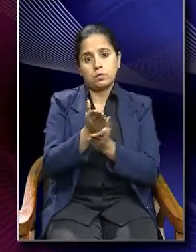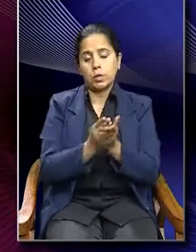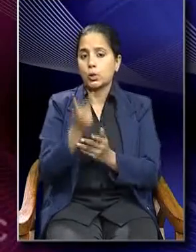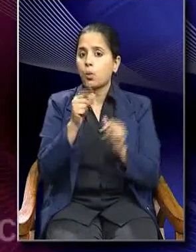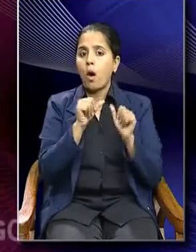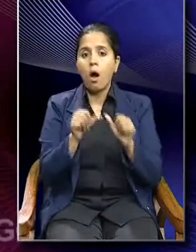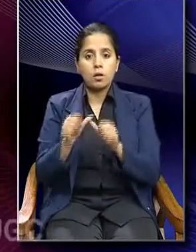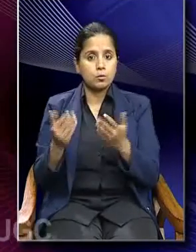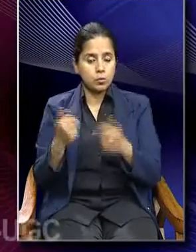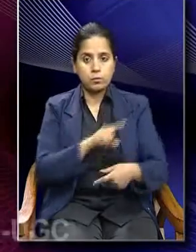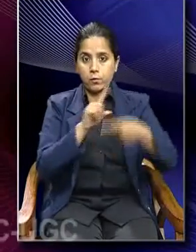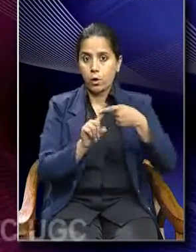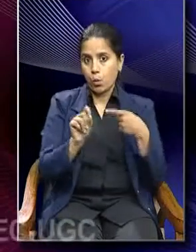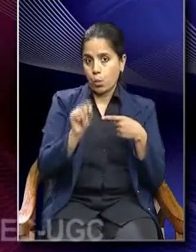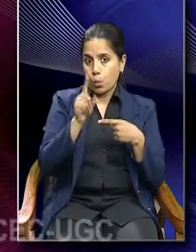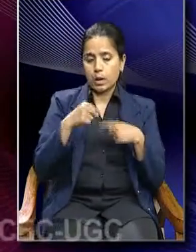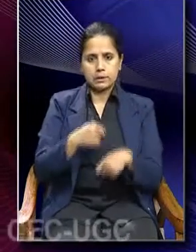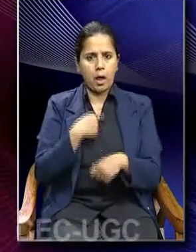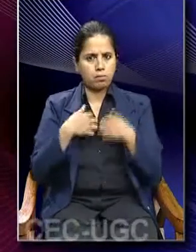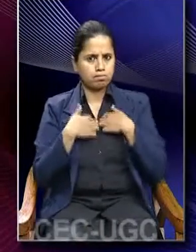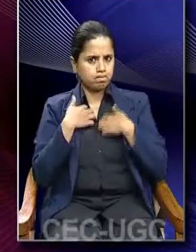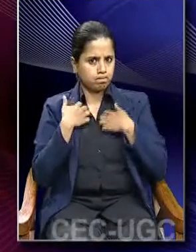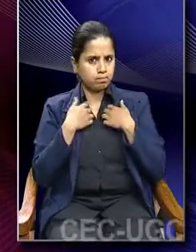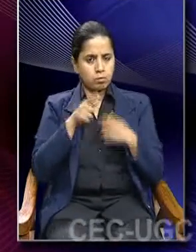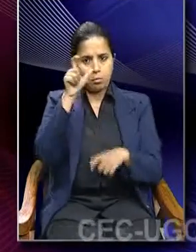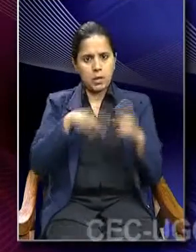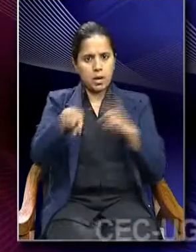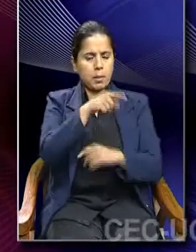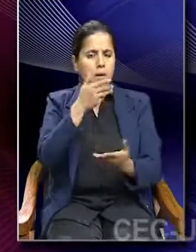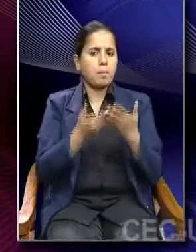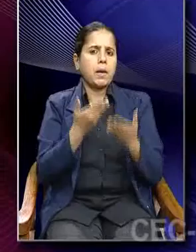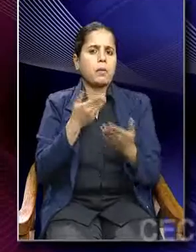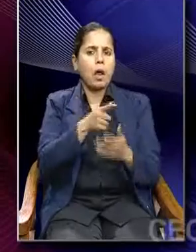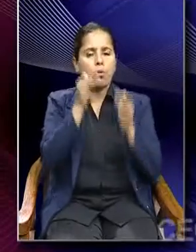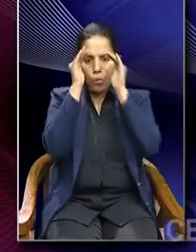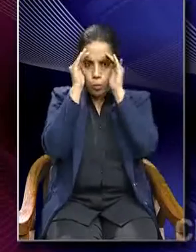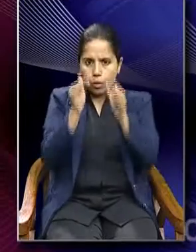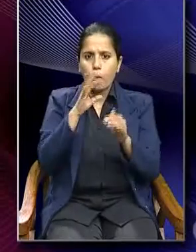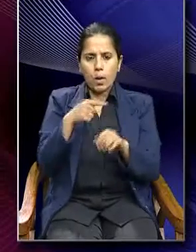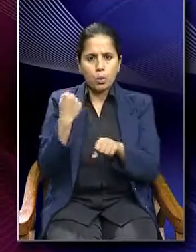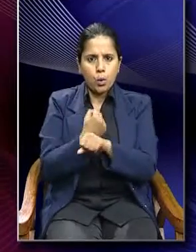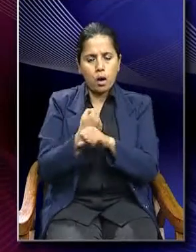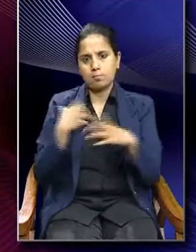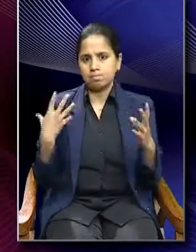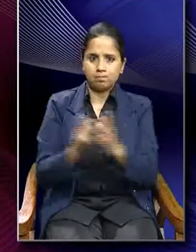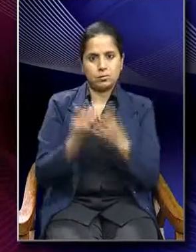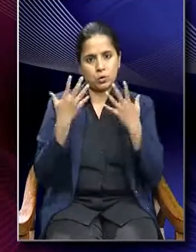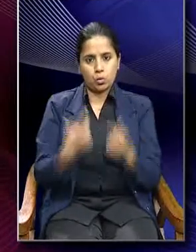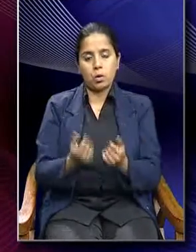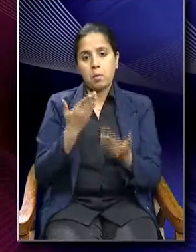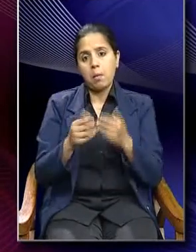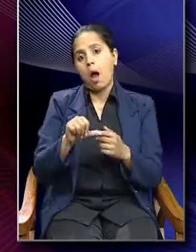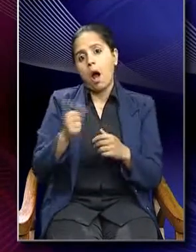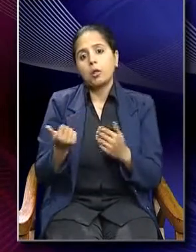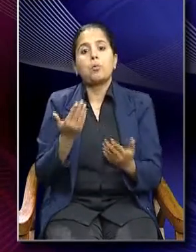One, that it is from the self-interest that people are kind of focused towards working together. The other